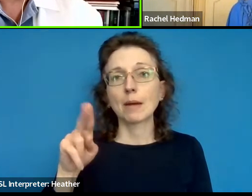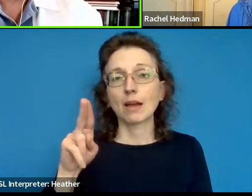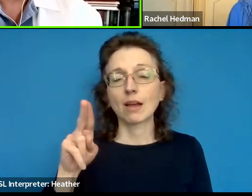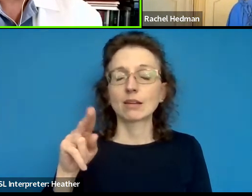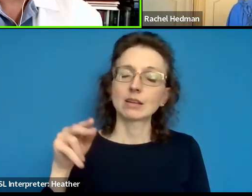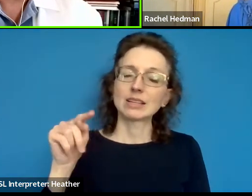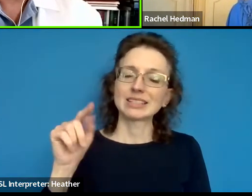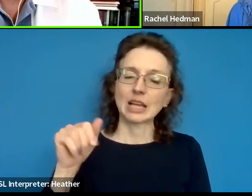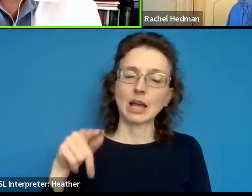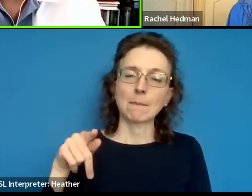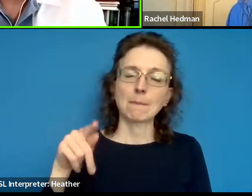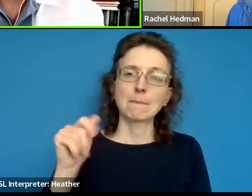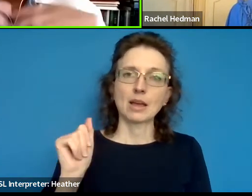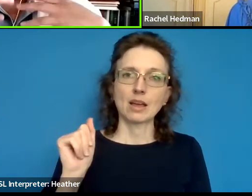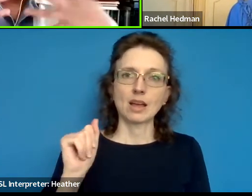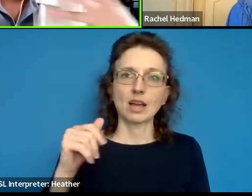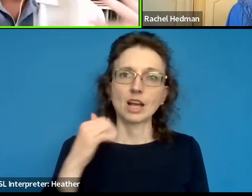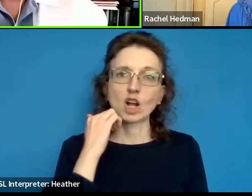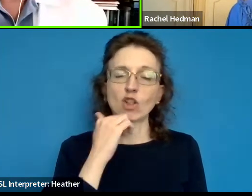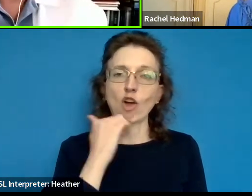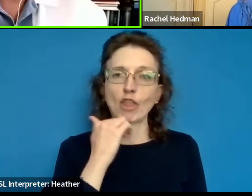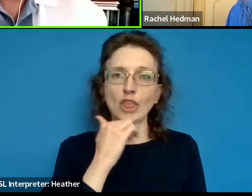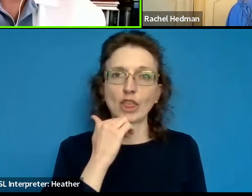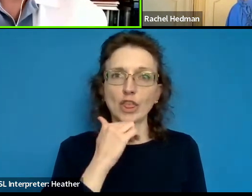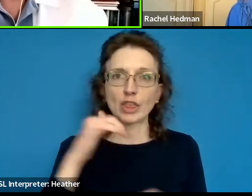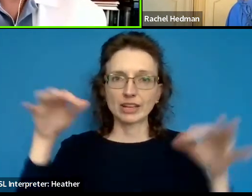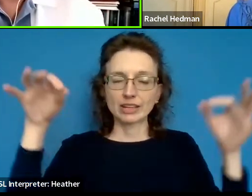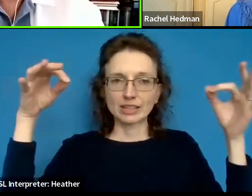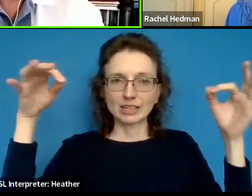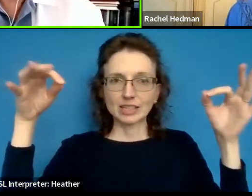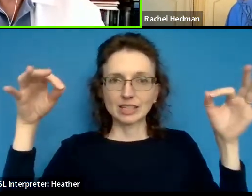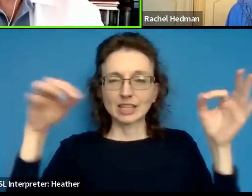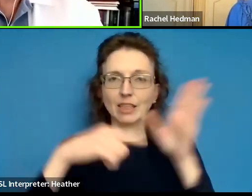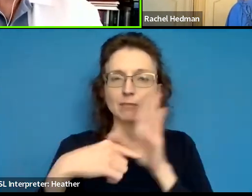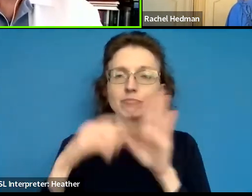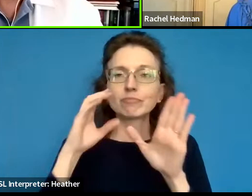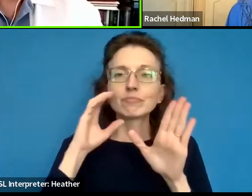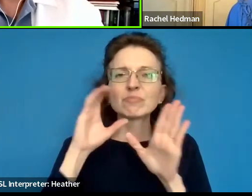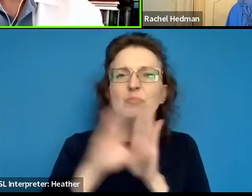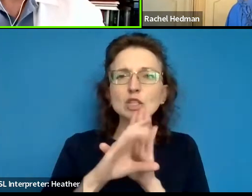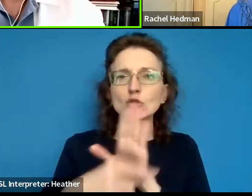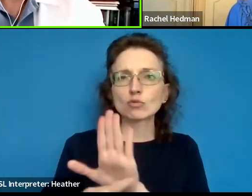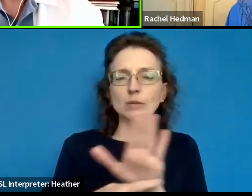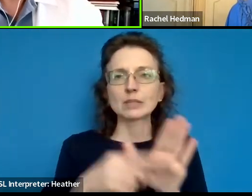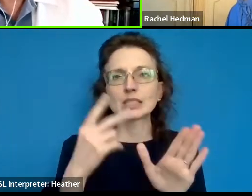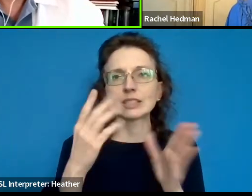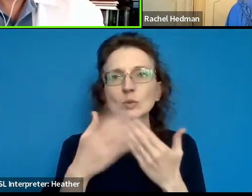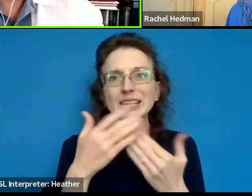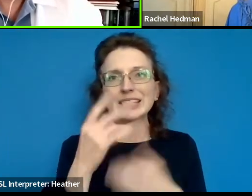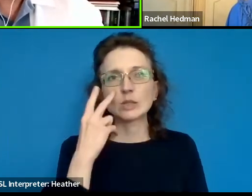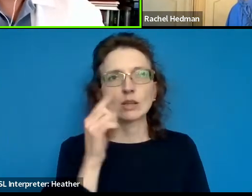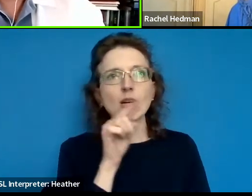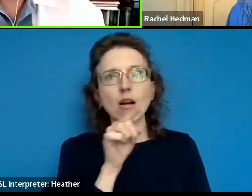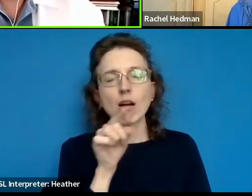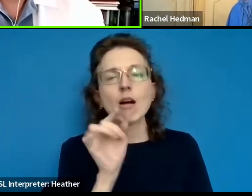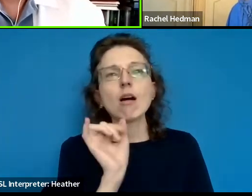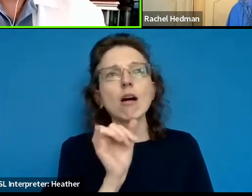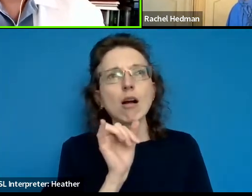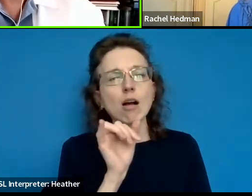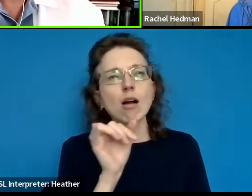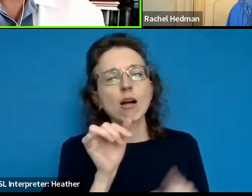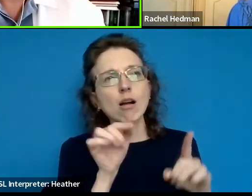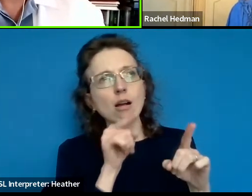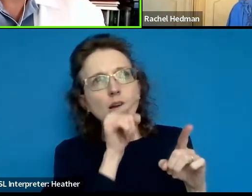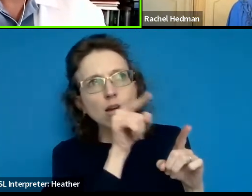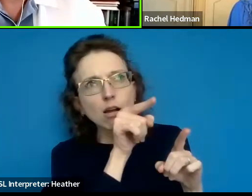symbols because the symbols are like a pictorial representation that's easy to see, and you can just point to the, you